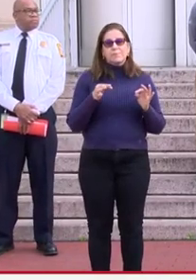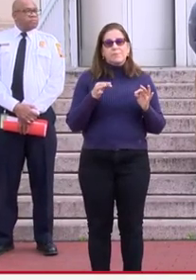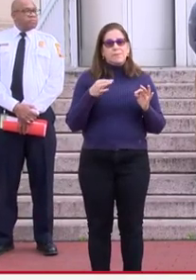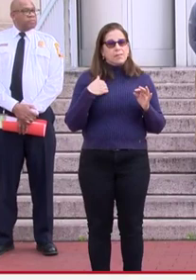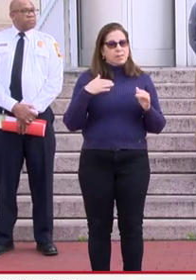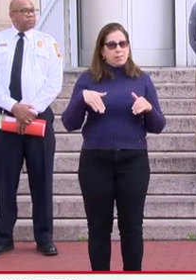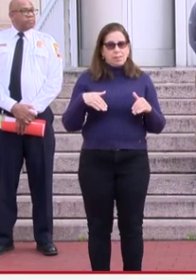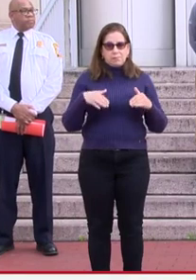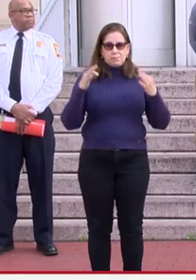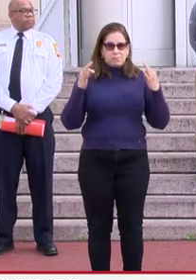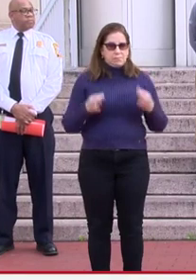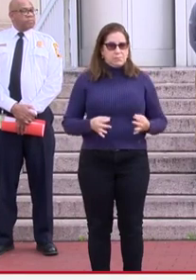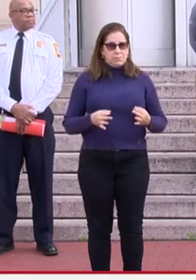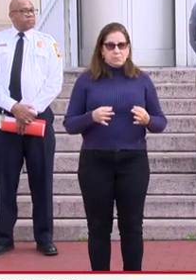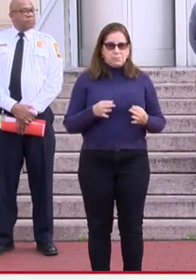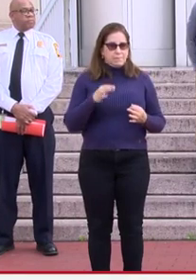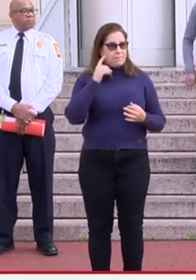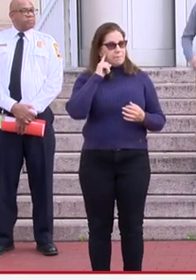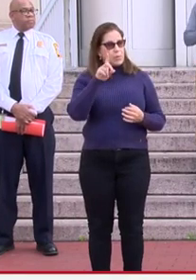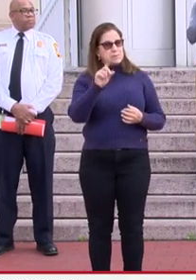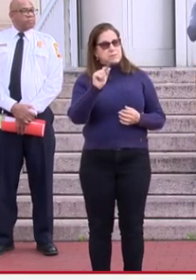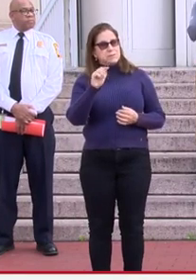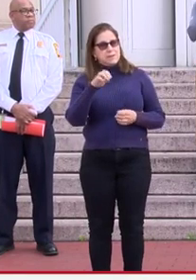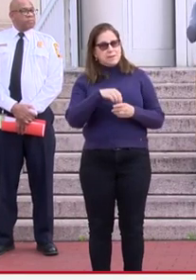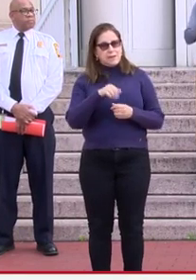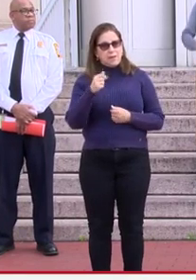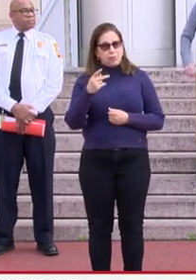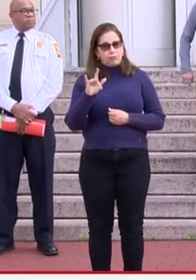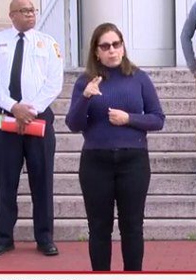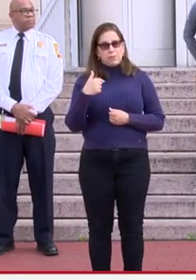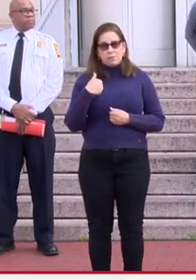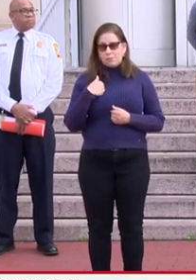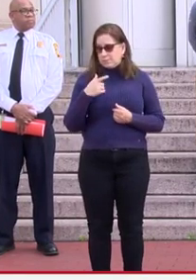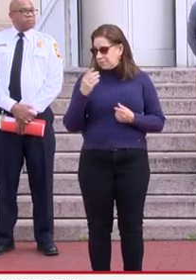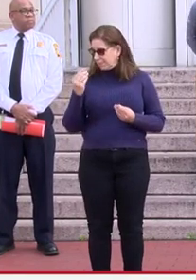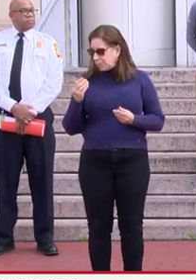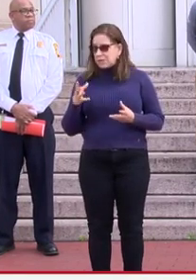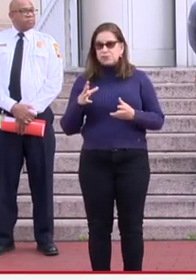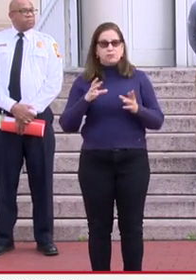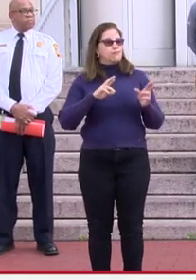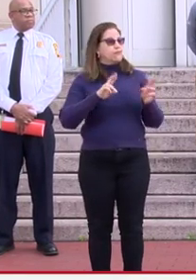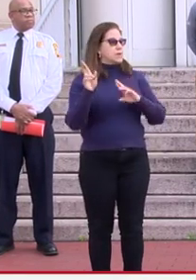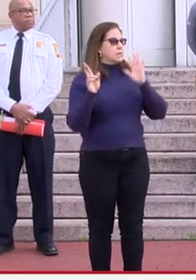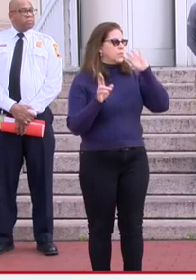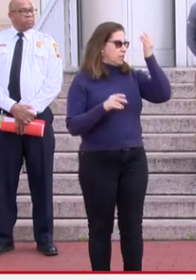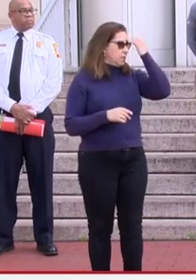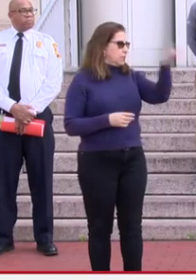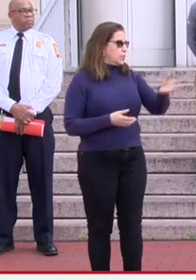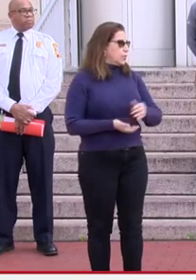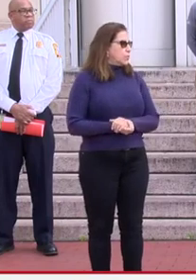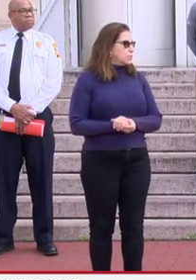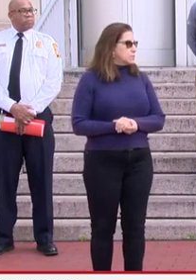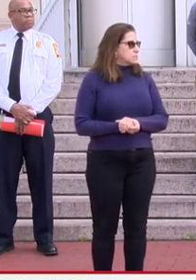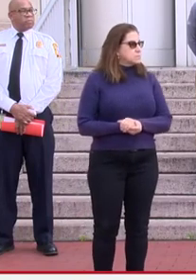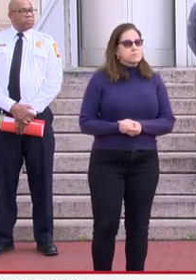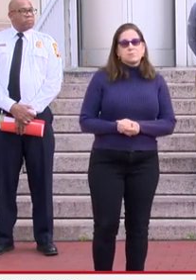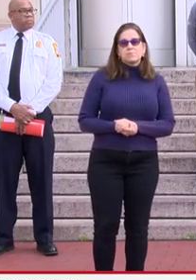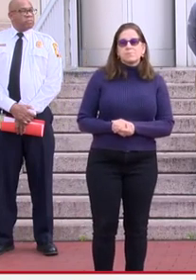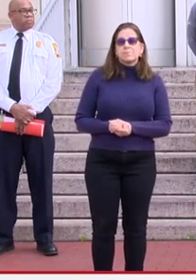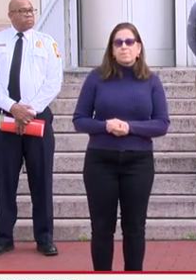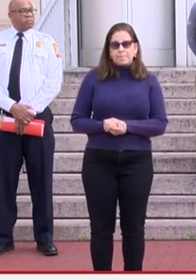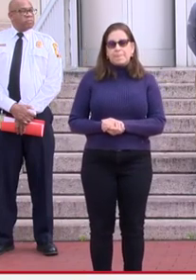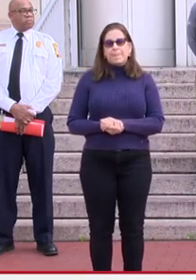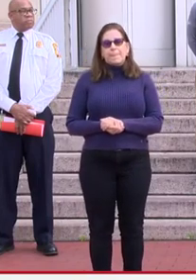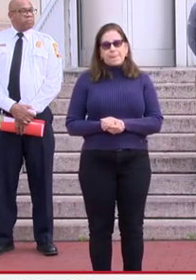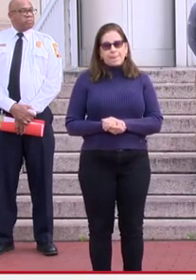yet, and when we're ready, we will start talking about that. Yes. Mayor Bowser, could somebody update us on reports from Rocket